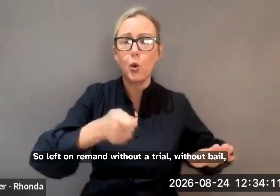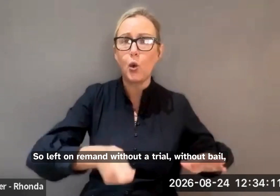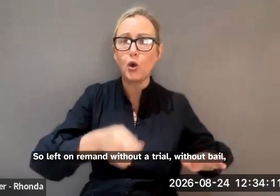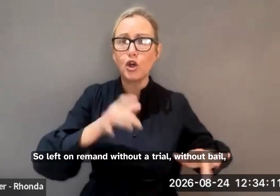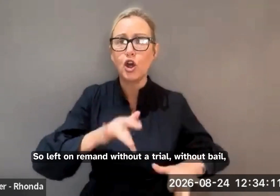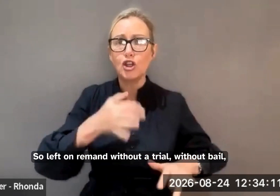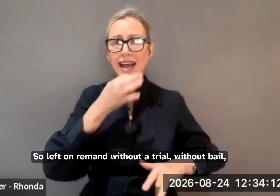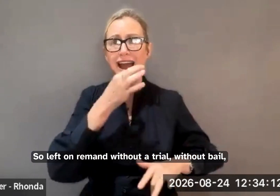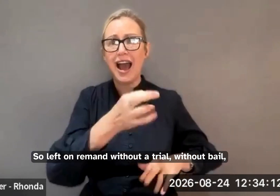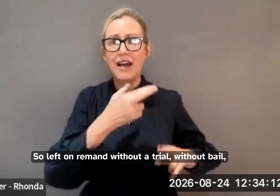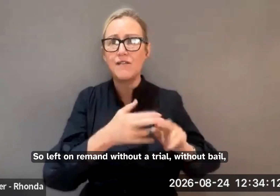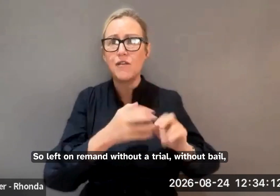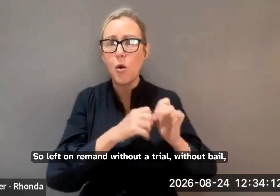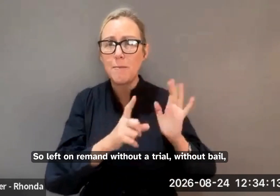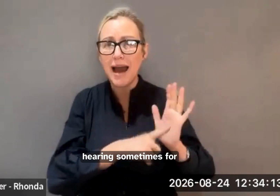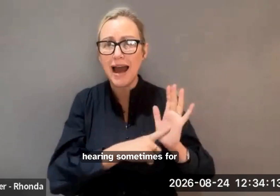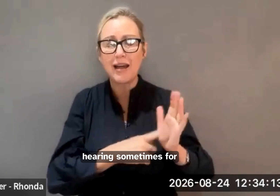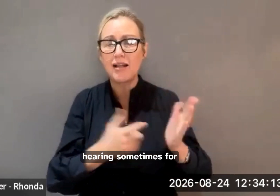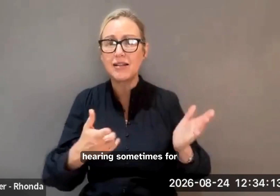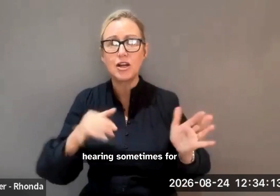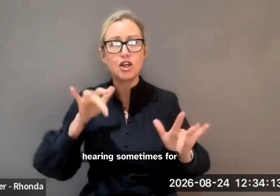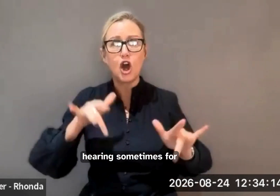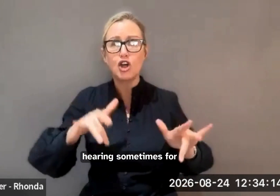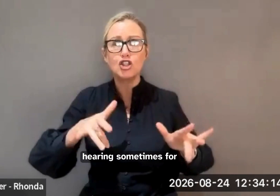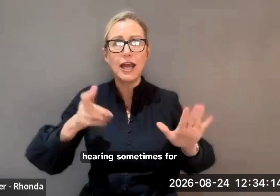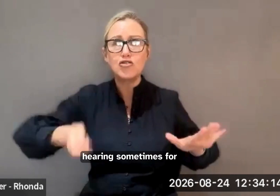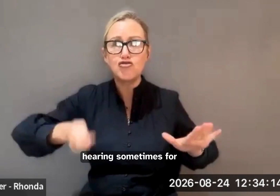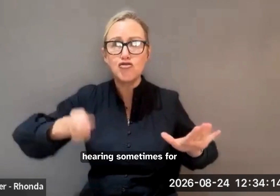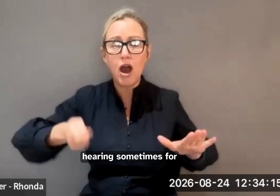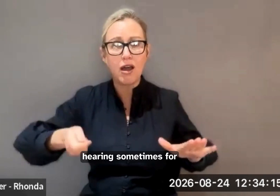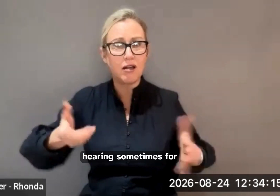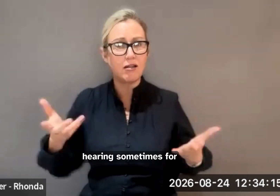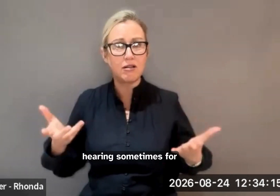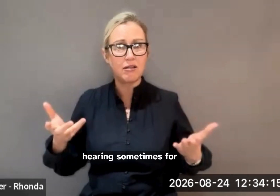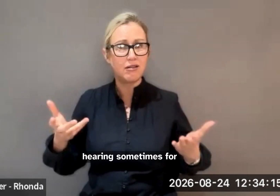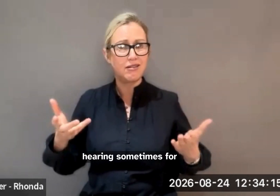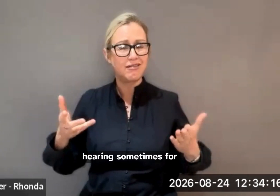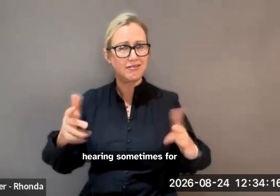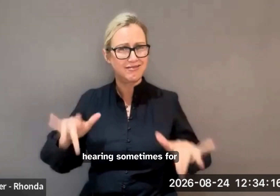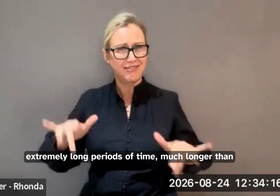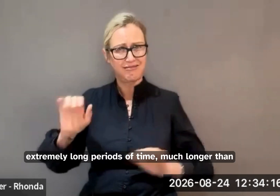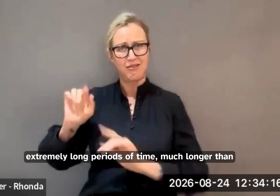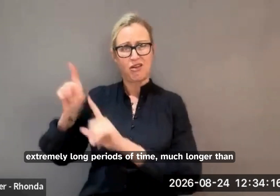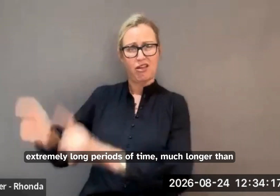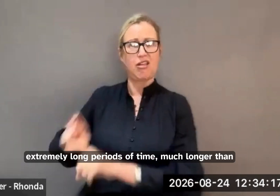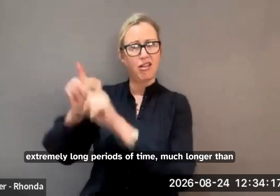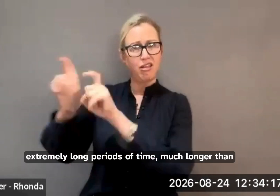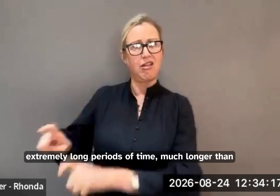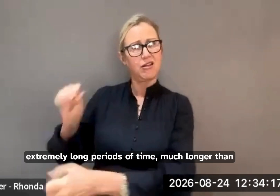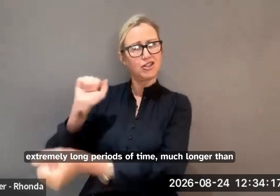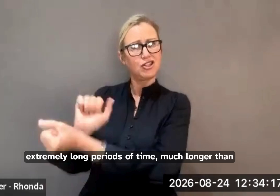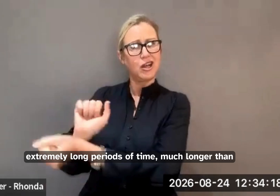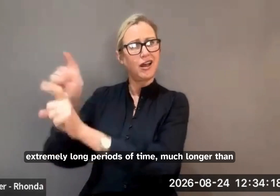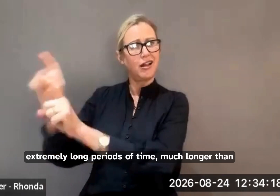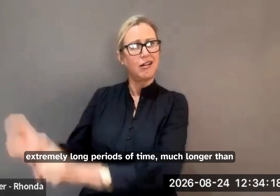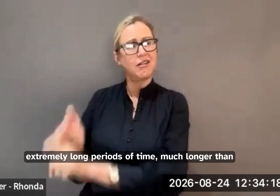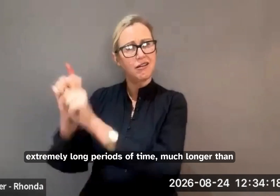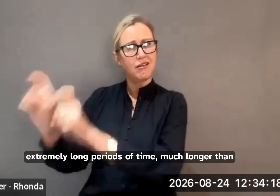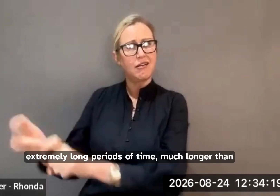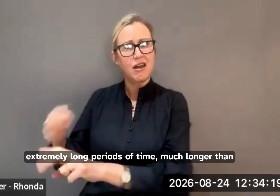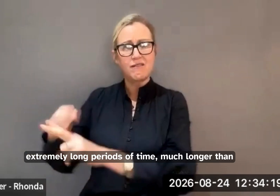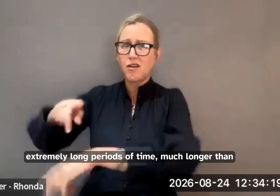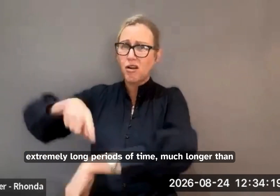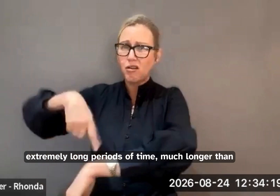without a trial, without bail hearings sometimes, for extremely long